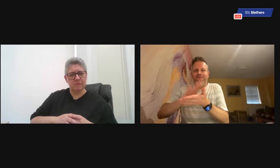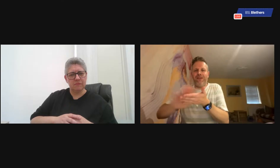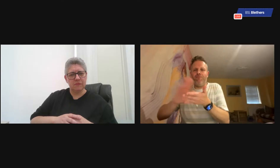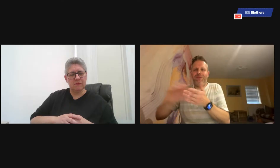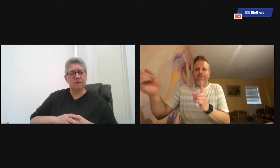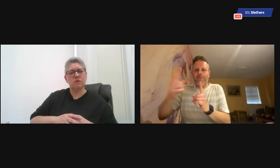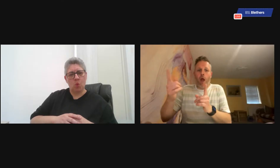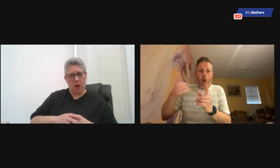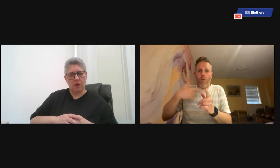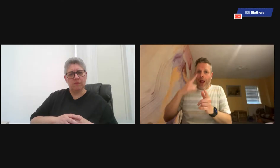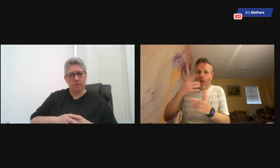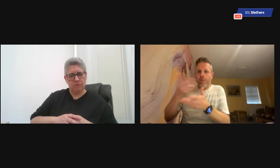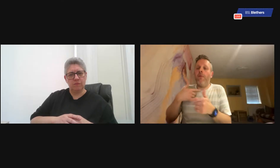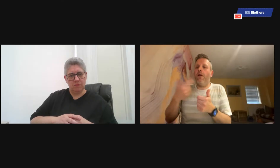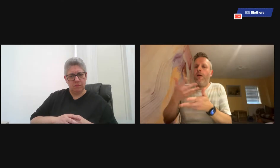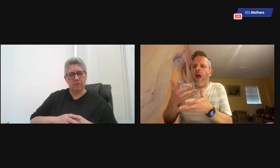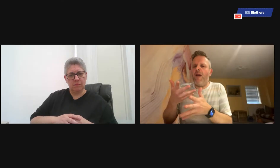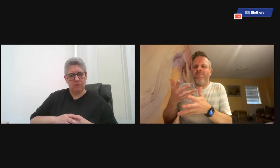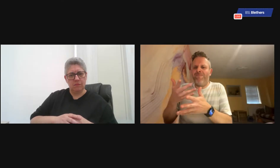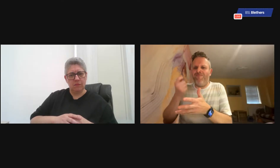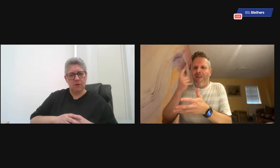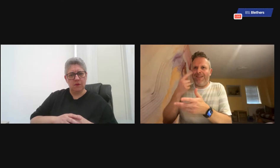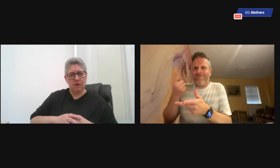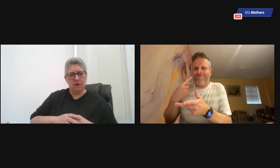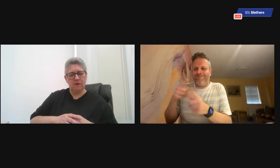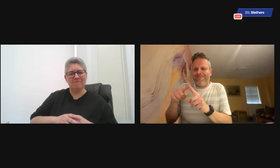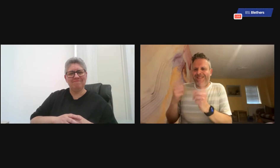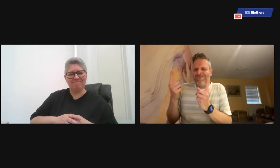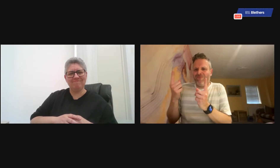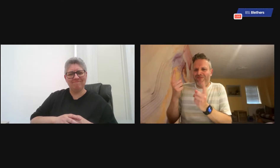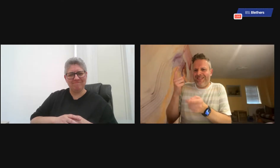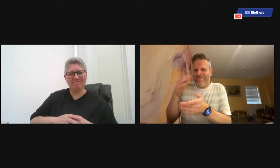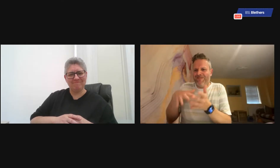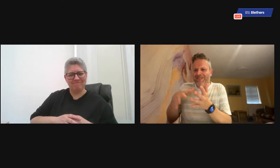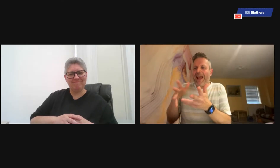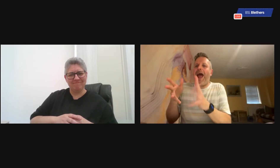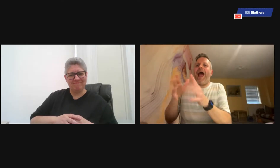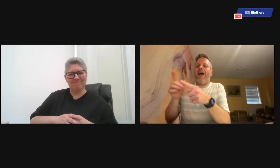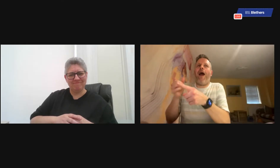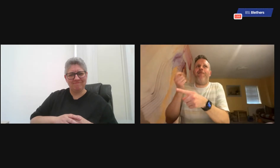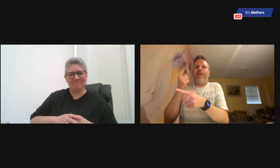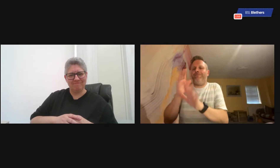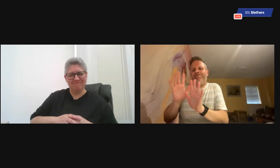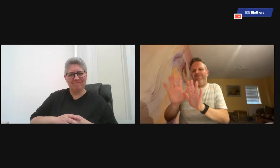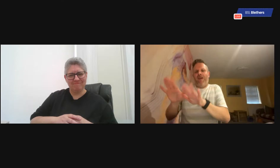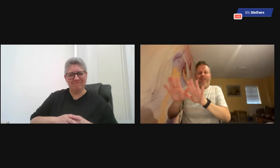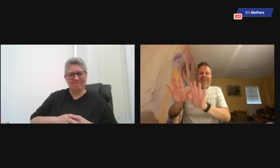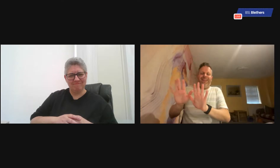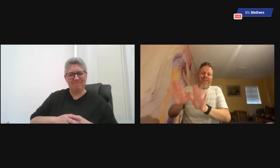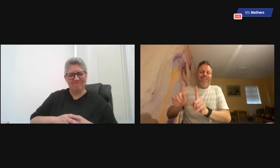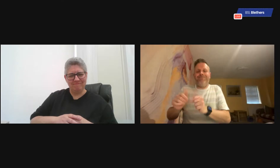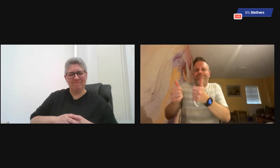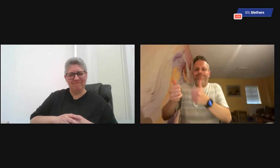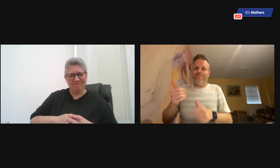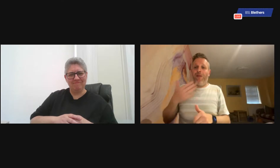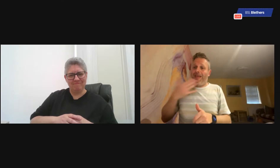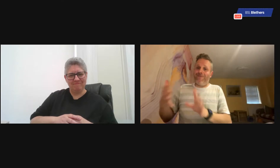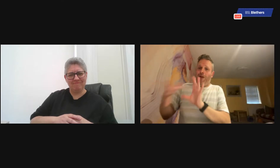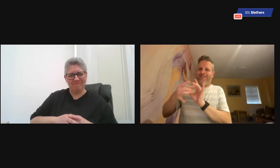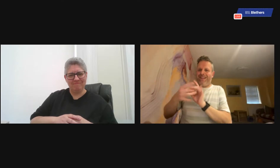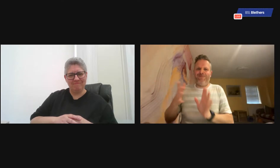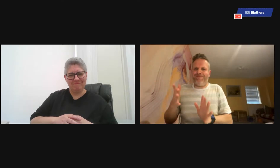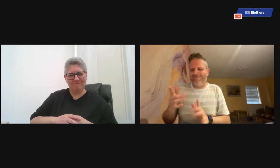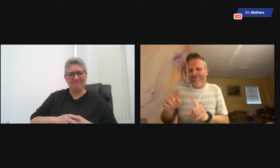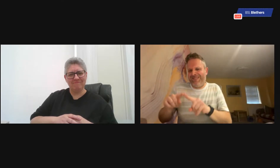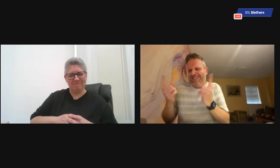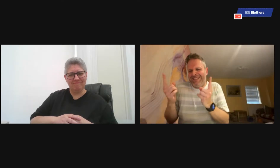I mean, I know there's one person who's hard of hearing, but I did meet them, but I realised obviously we didn't